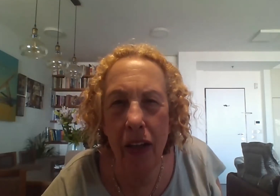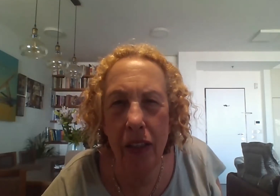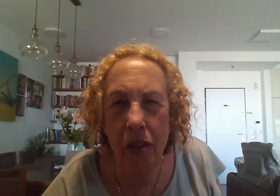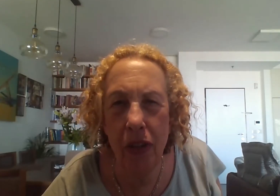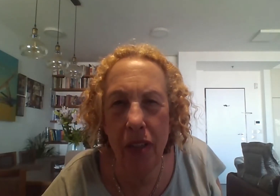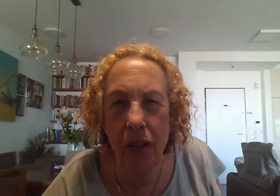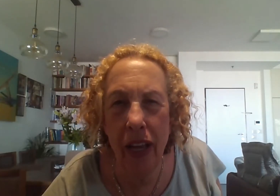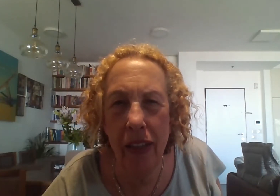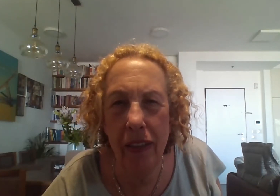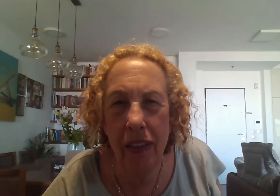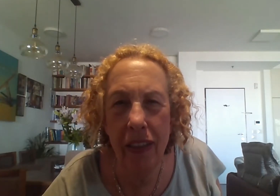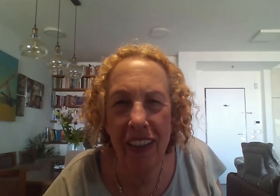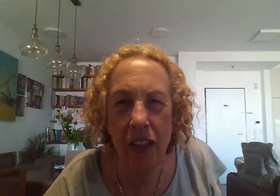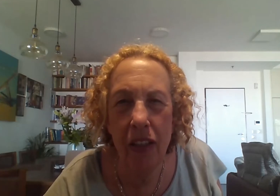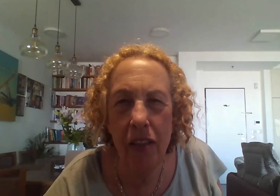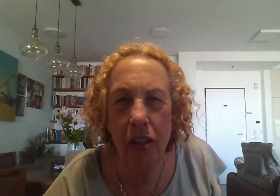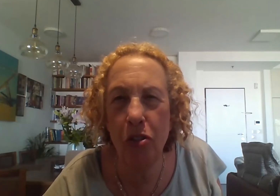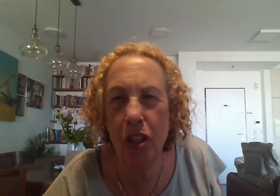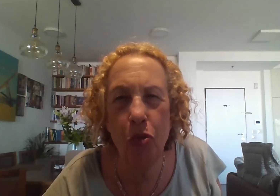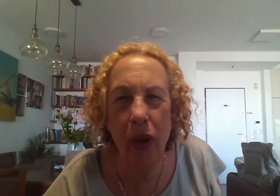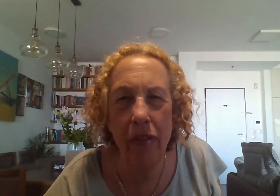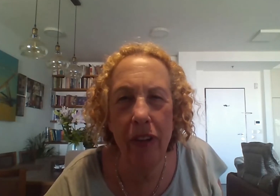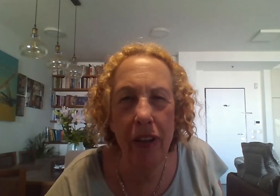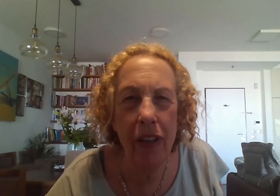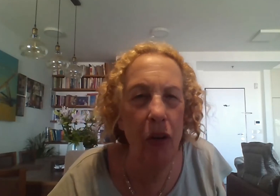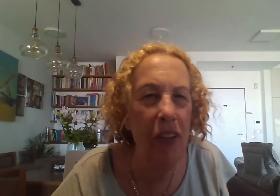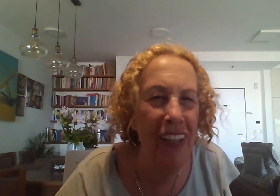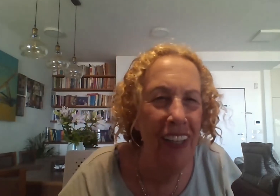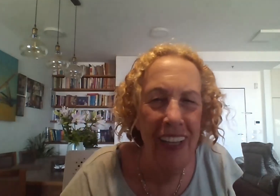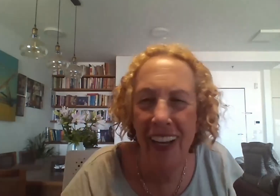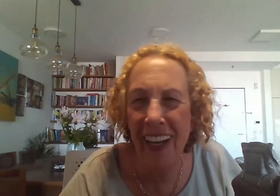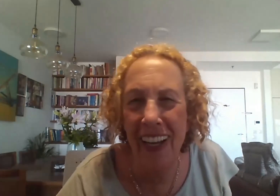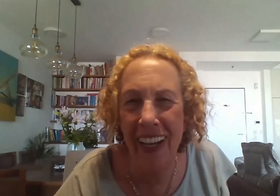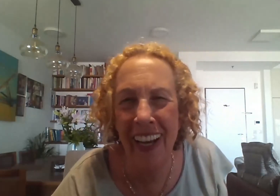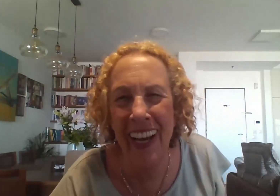Yael, did you raise your hand? Did you just wave? No?